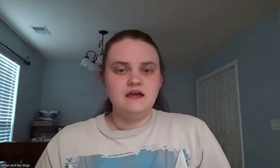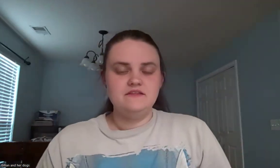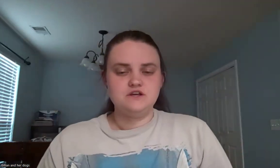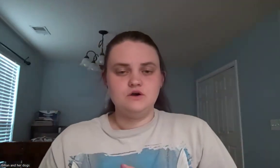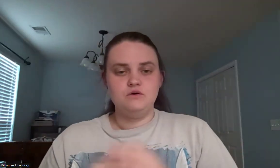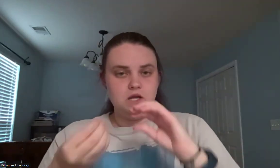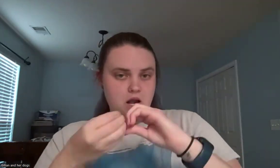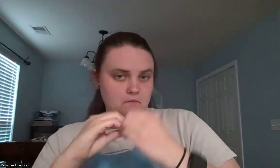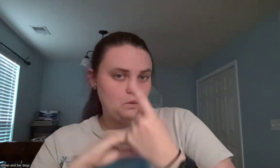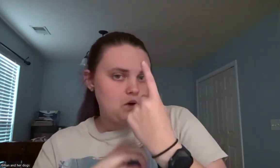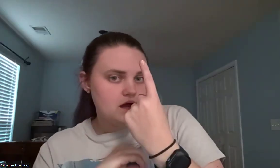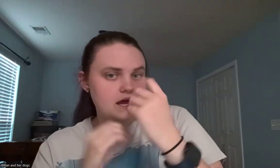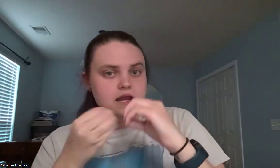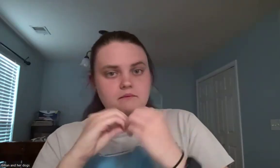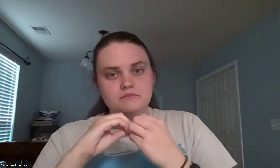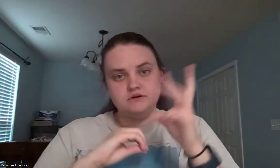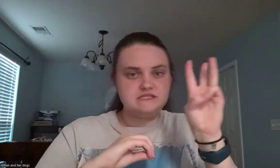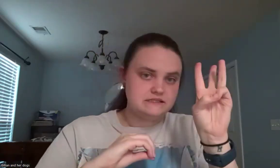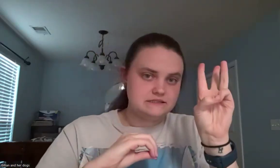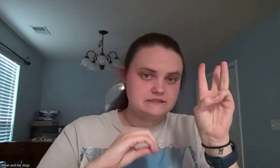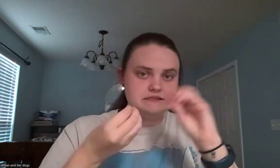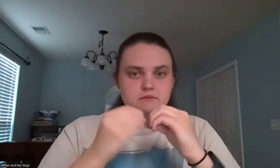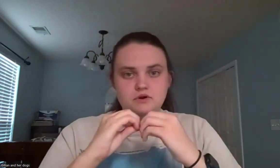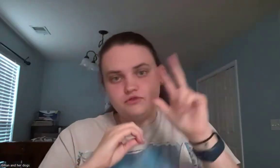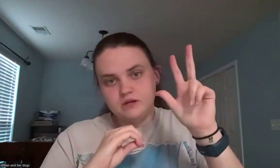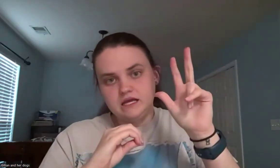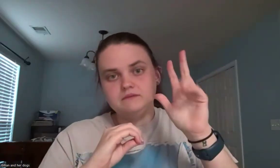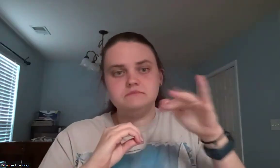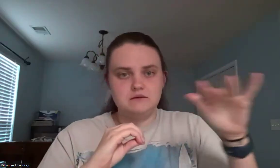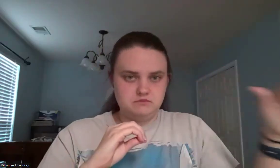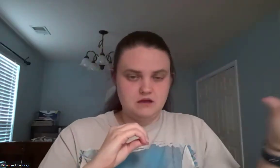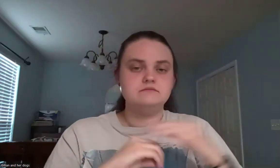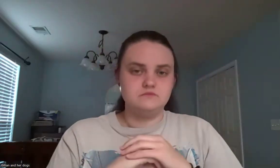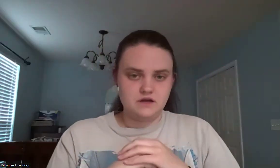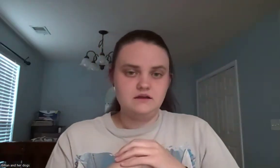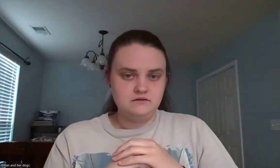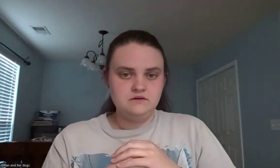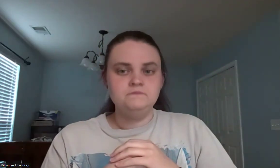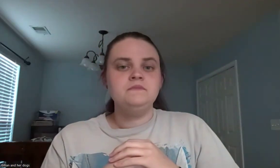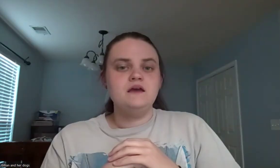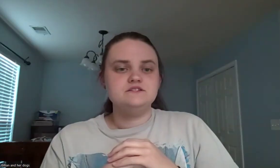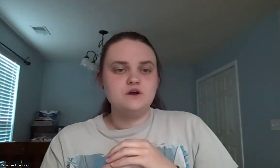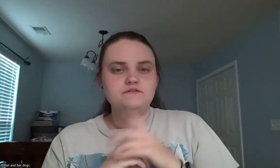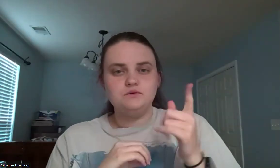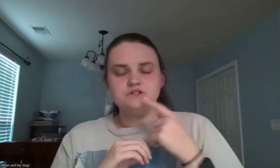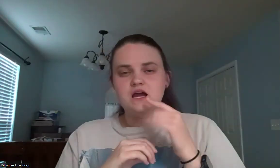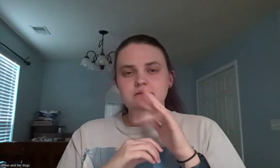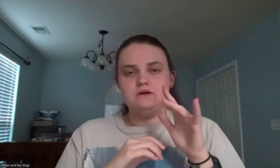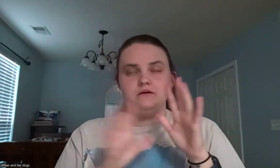And so number 1, number 6, number 3, blah, blah, blah. Okay. So if you were type, or well,